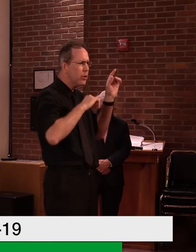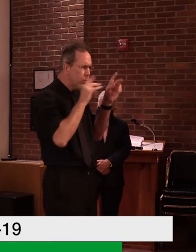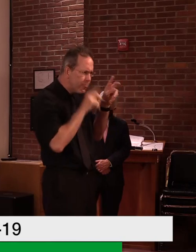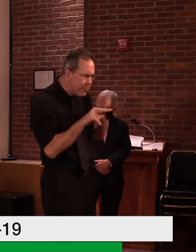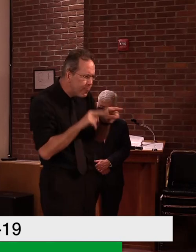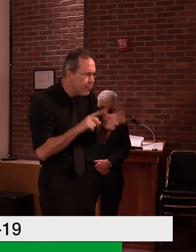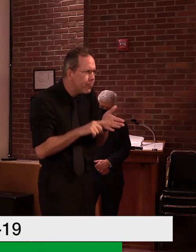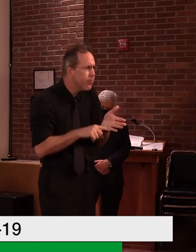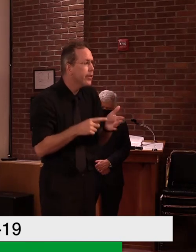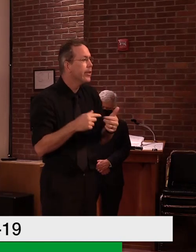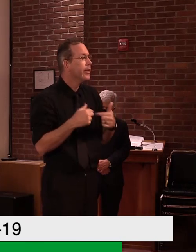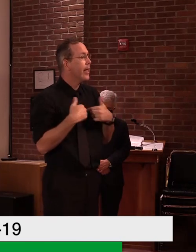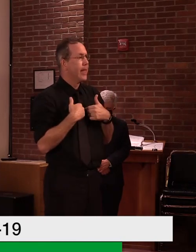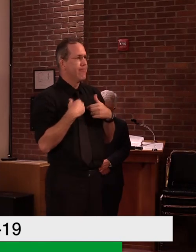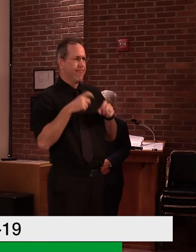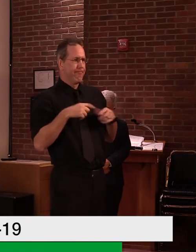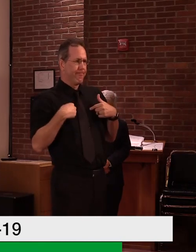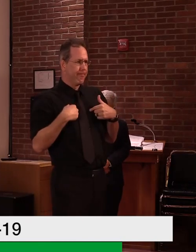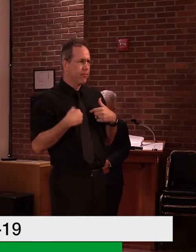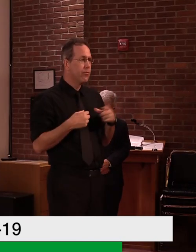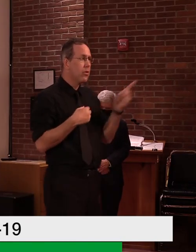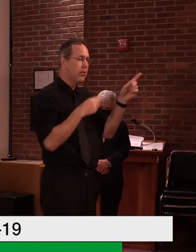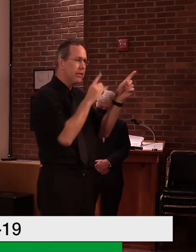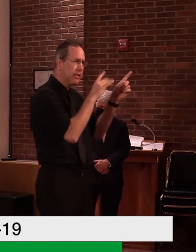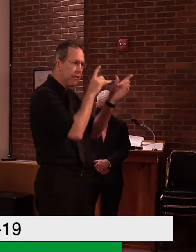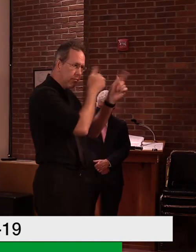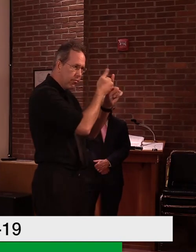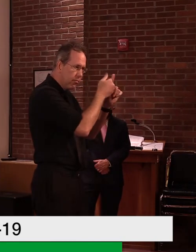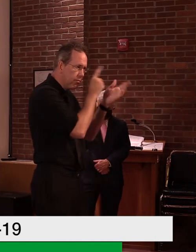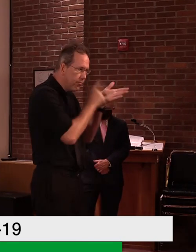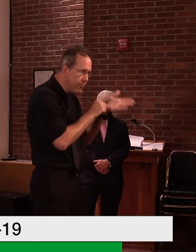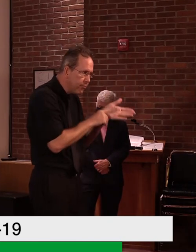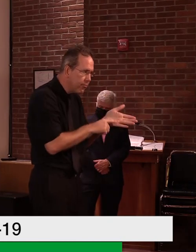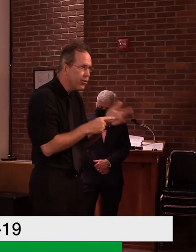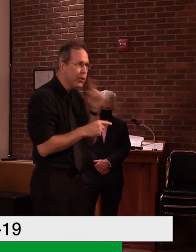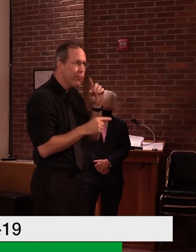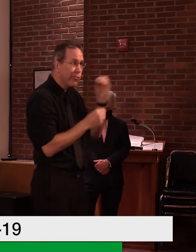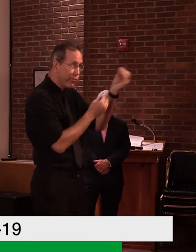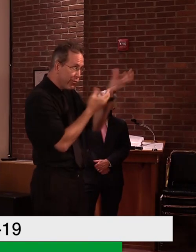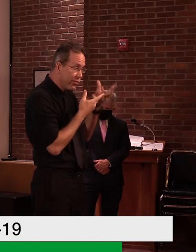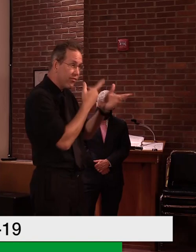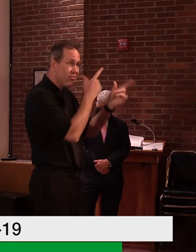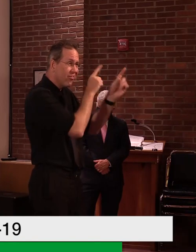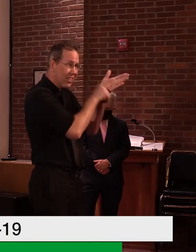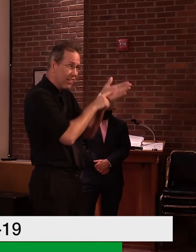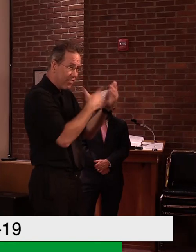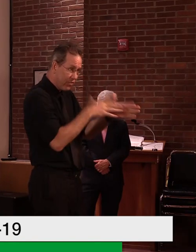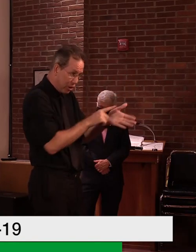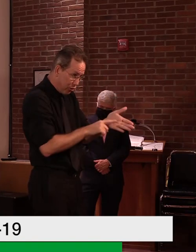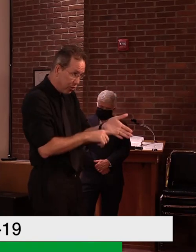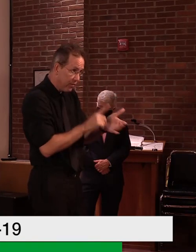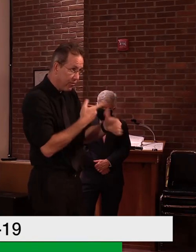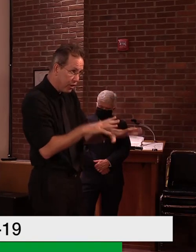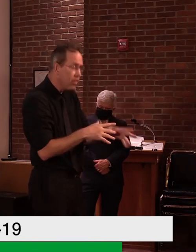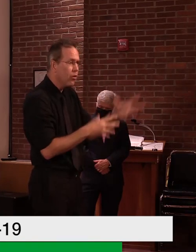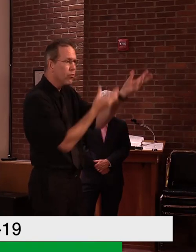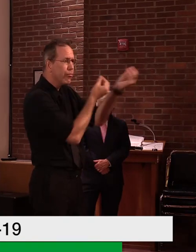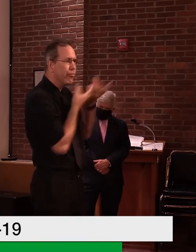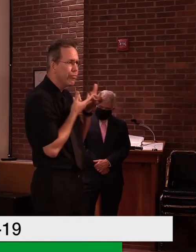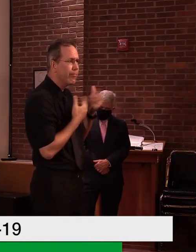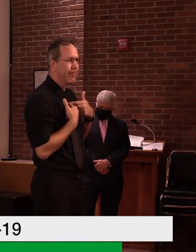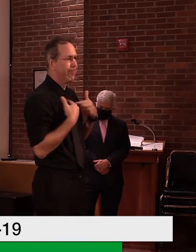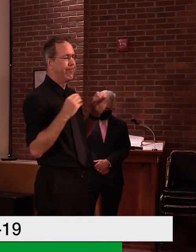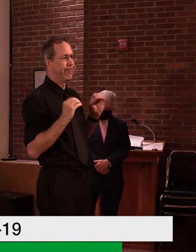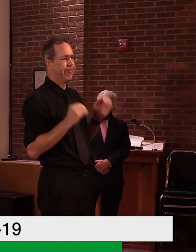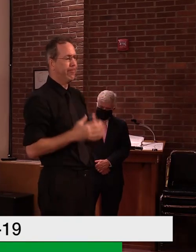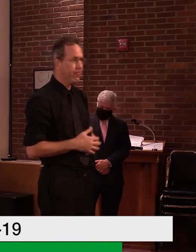any other investigation that's opened. You don't hear about it till they have something to tell you. And